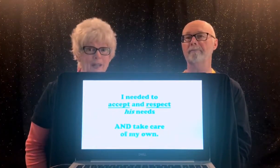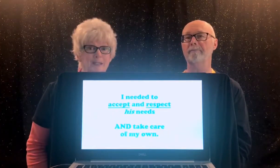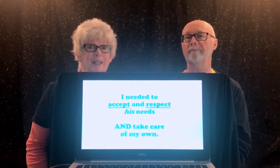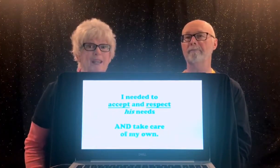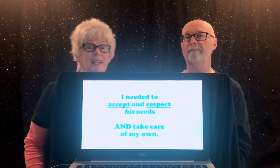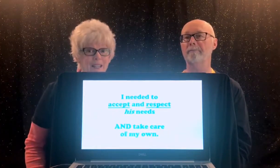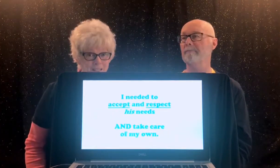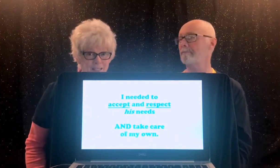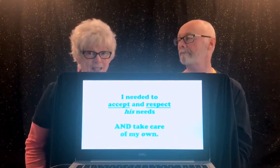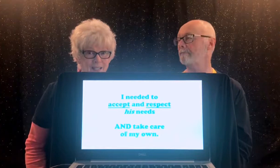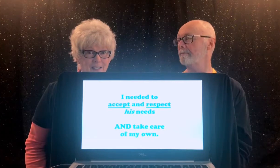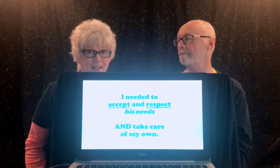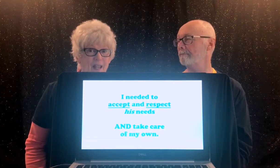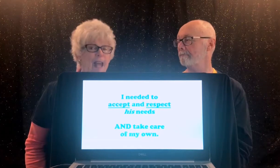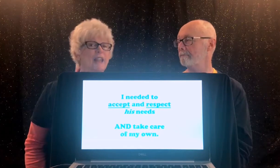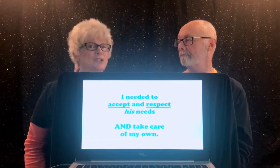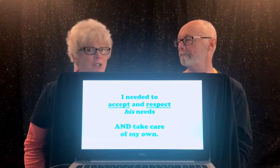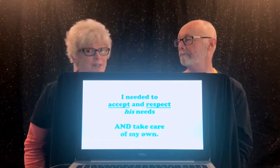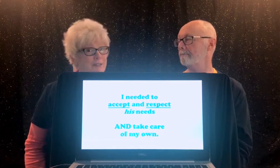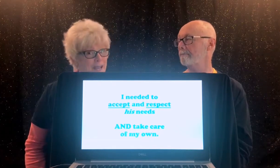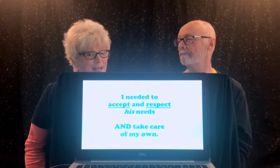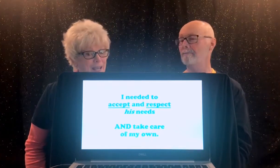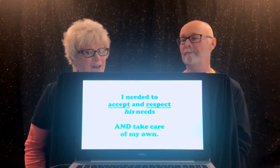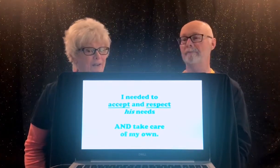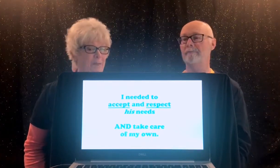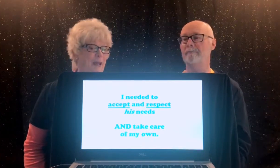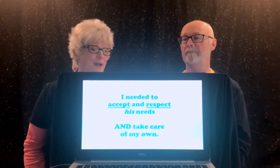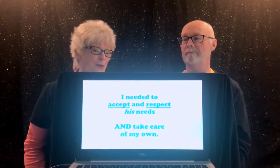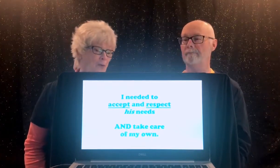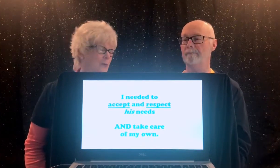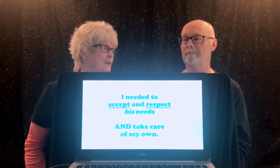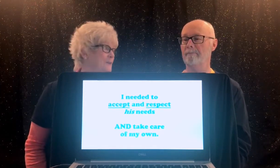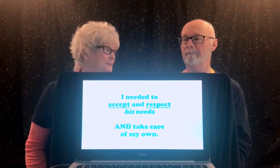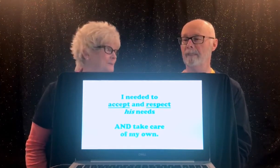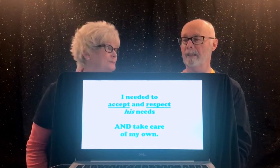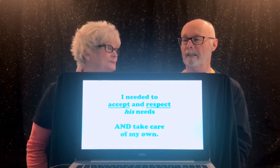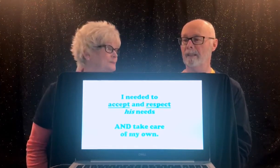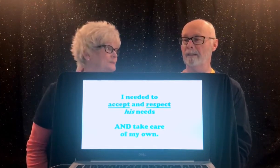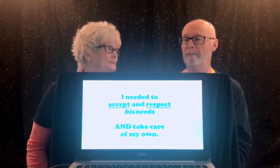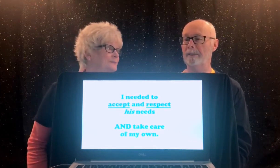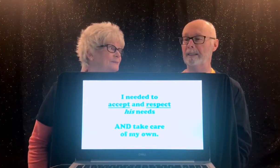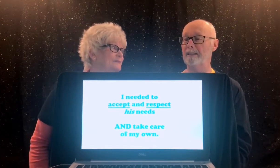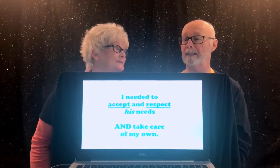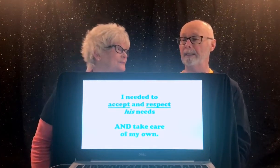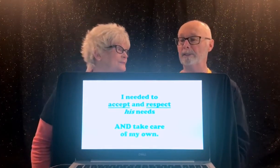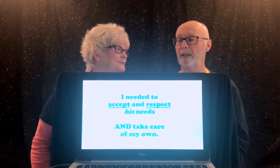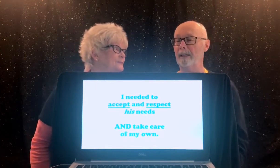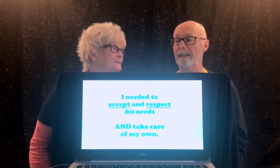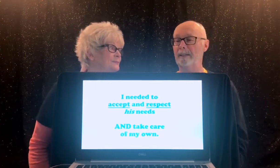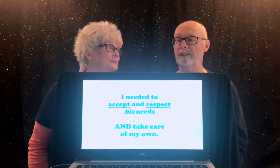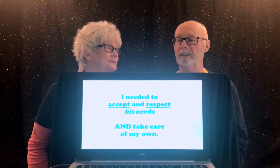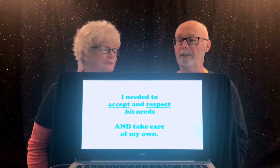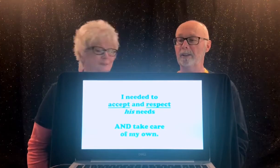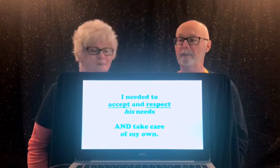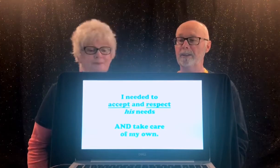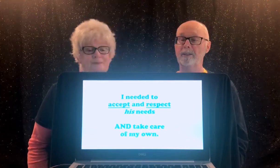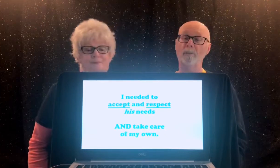respect his needs and just take care of my own. Because of the electronic age, it could be someone